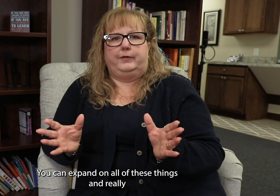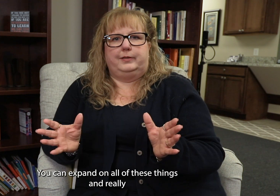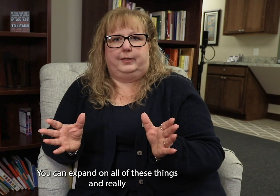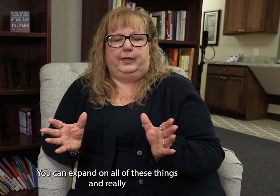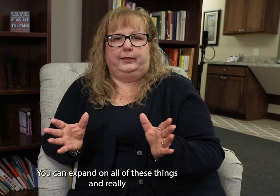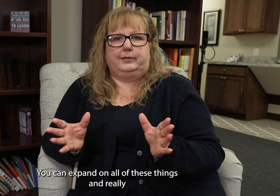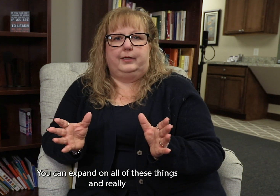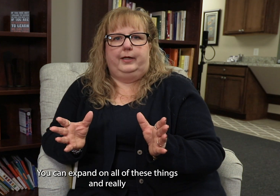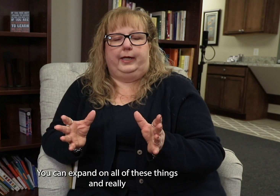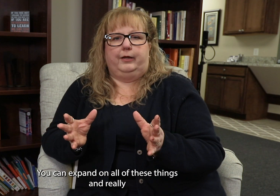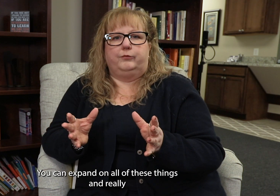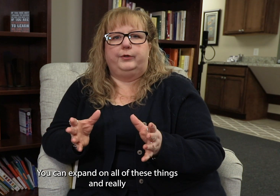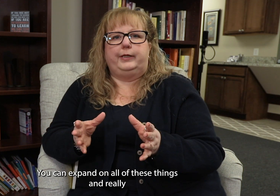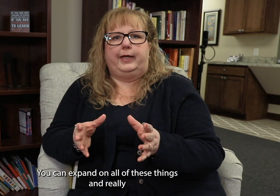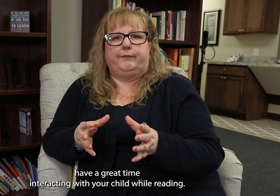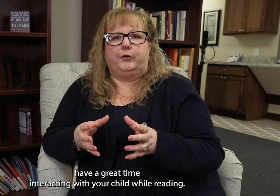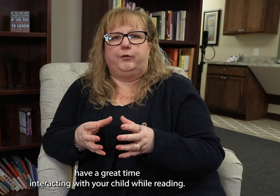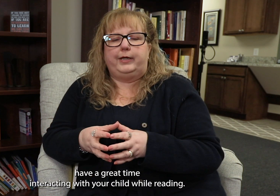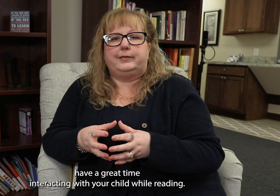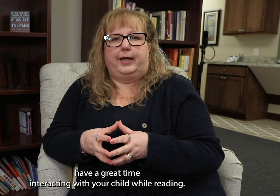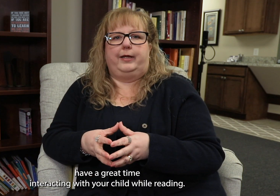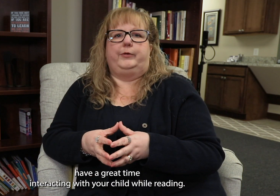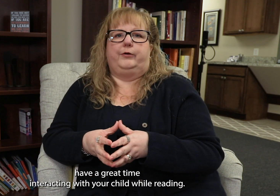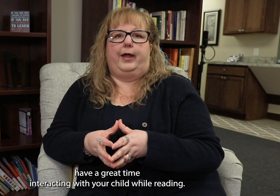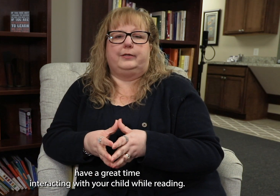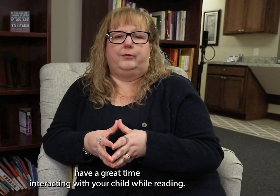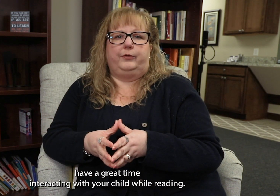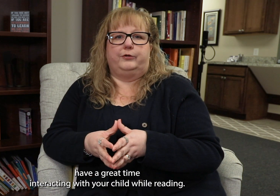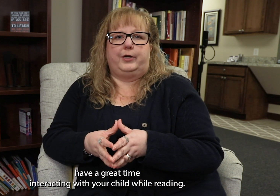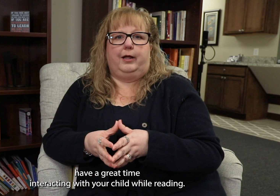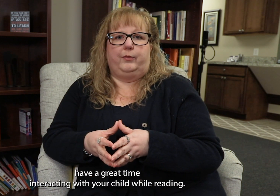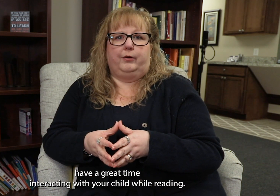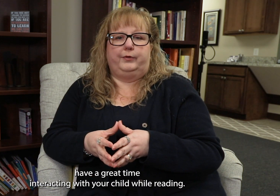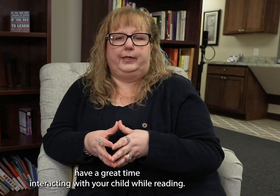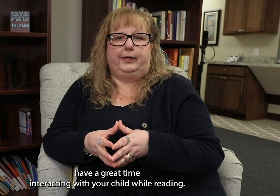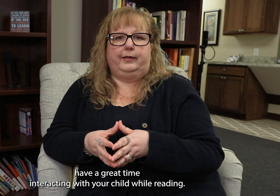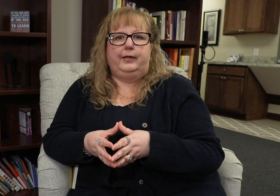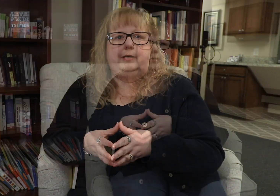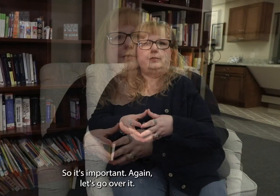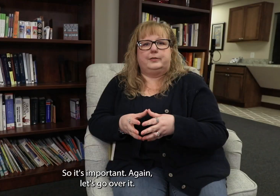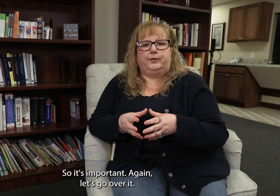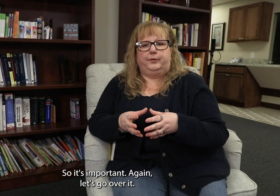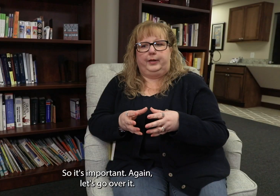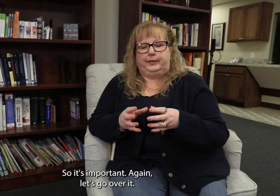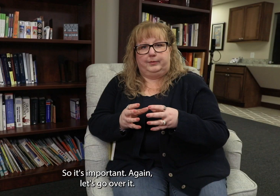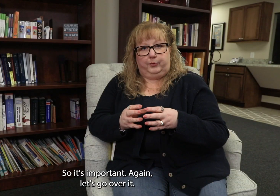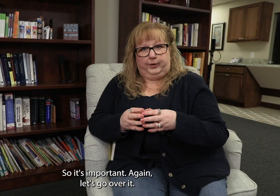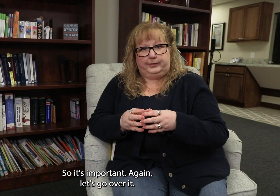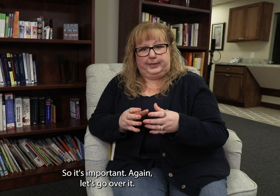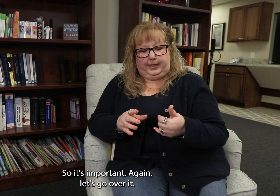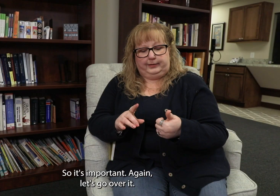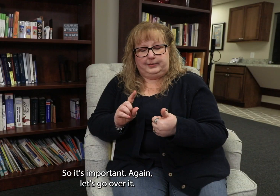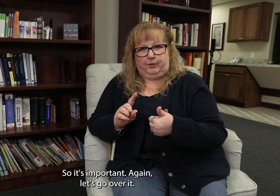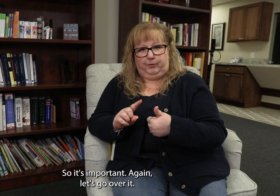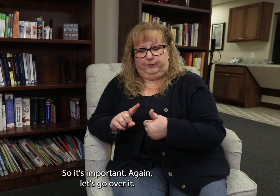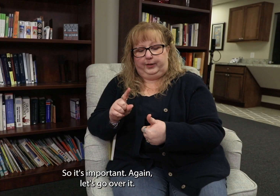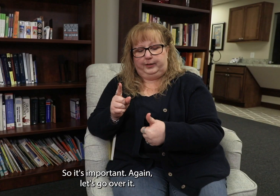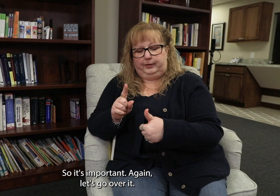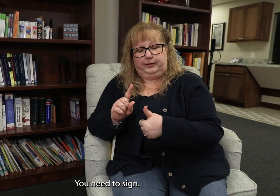these things and really have a great time interacting with your child while reading. So it's important, again, let's go over it. You